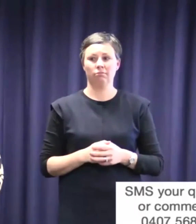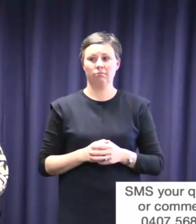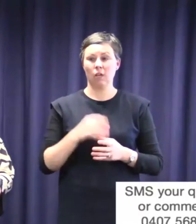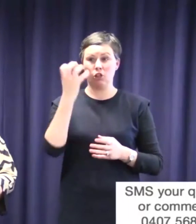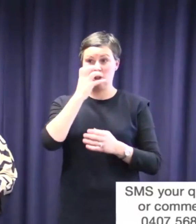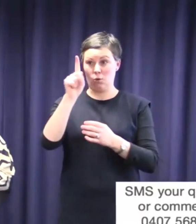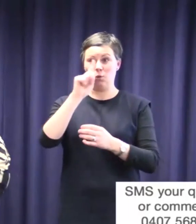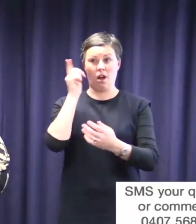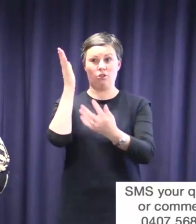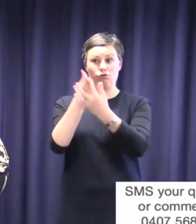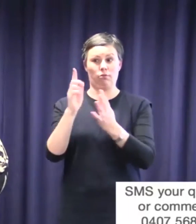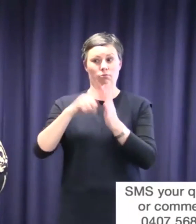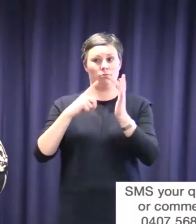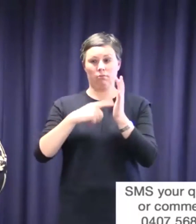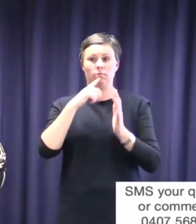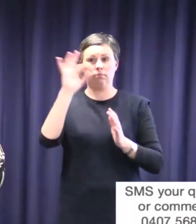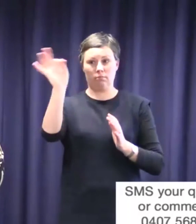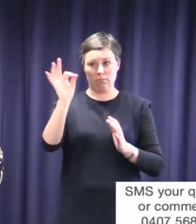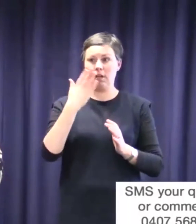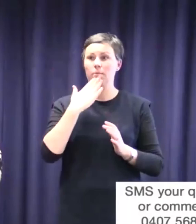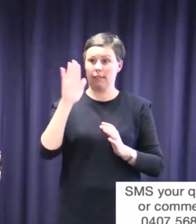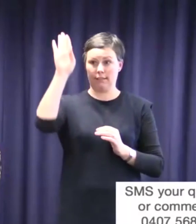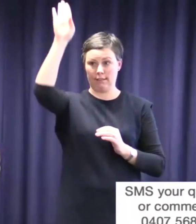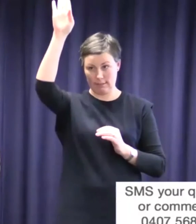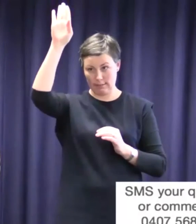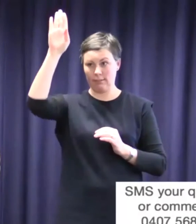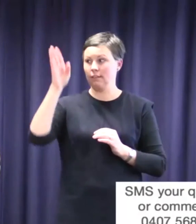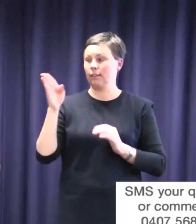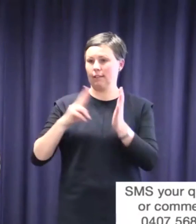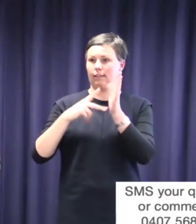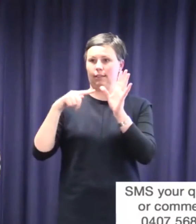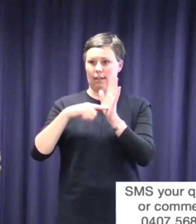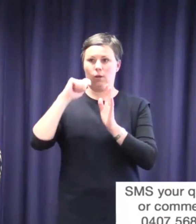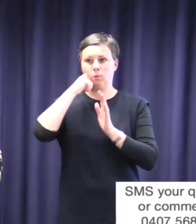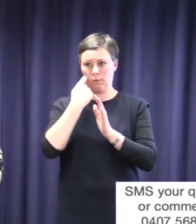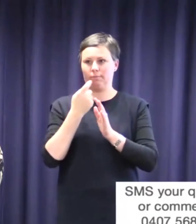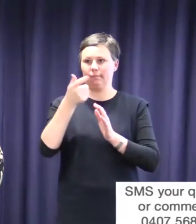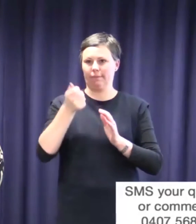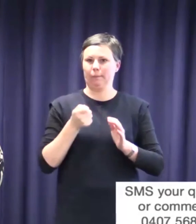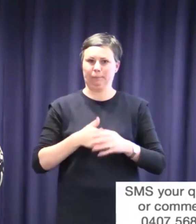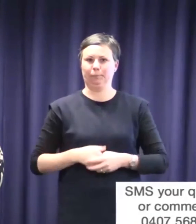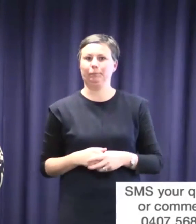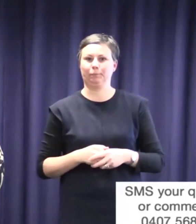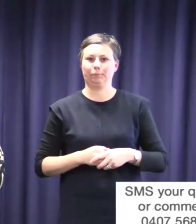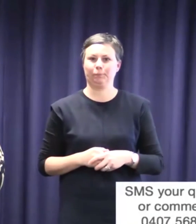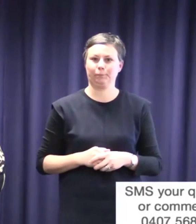You can't interrupt. You can put your hand up and let the facilitator manage that.